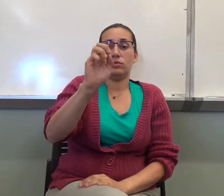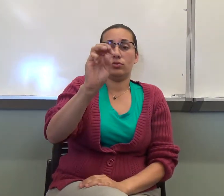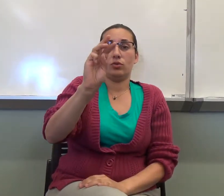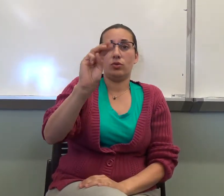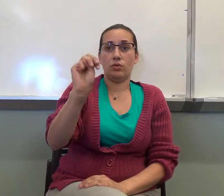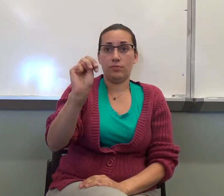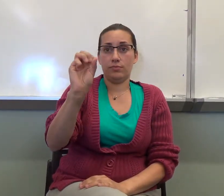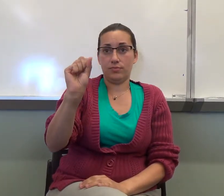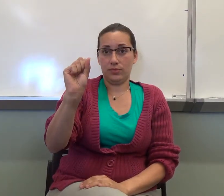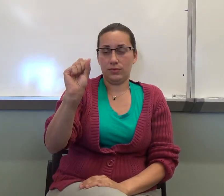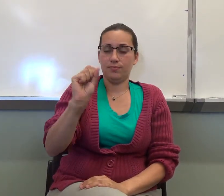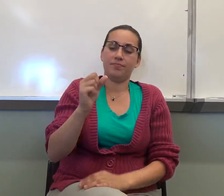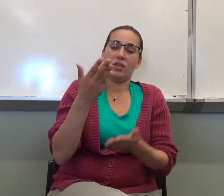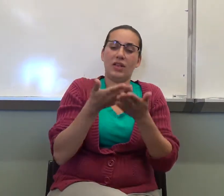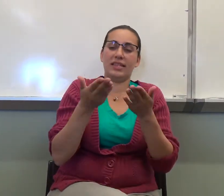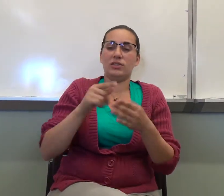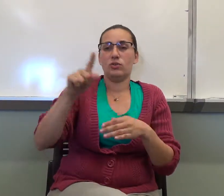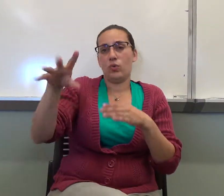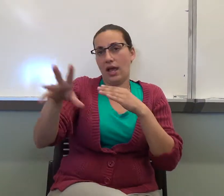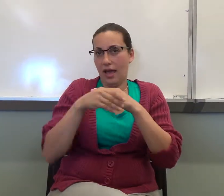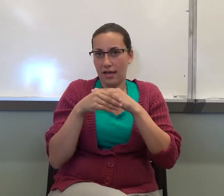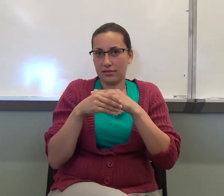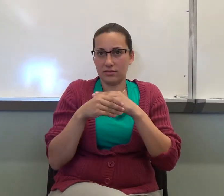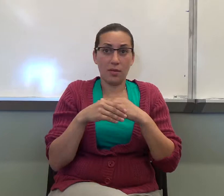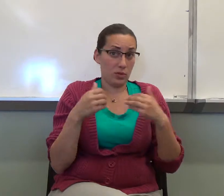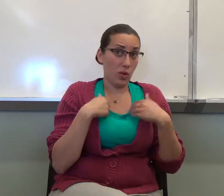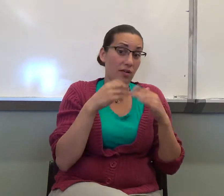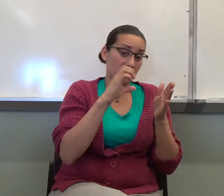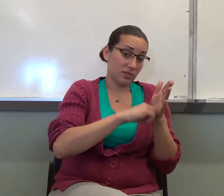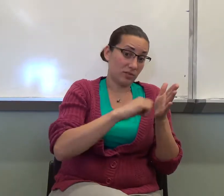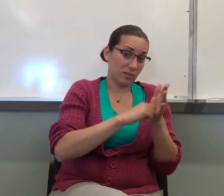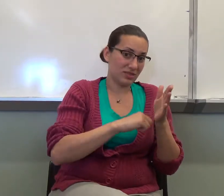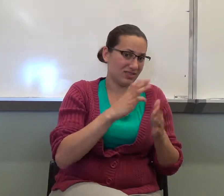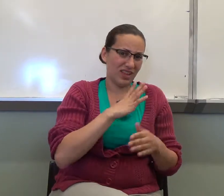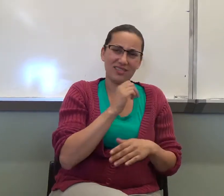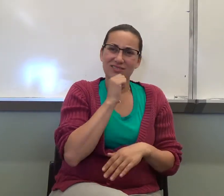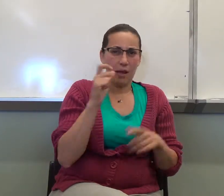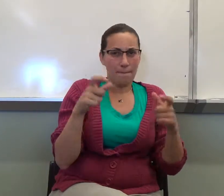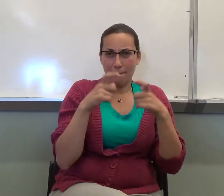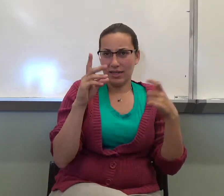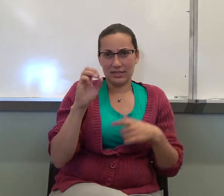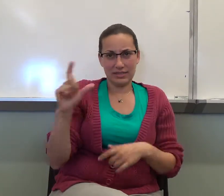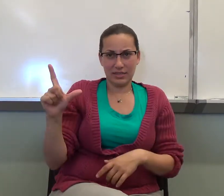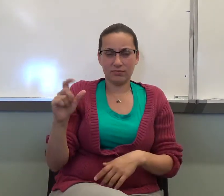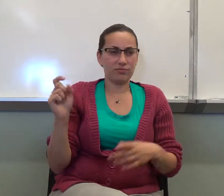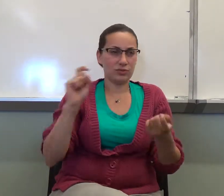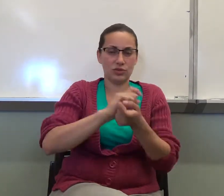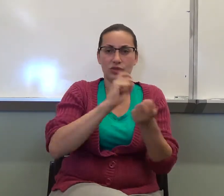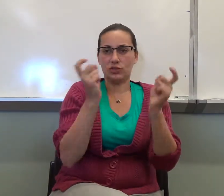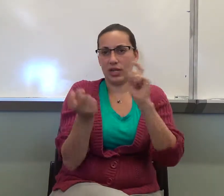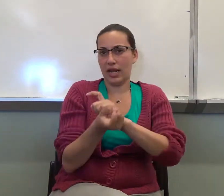but even though there's a subtraction there, that's not a big deal because you can always change subtraction to addition of the opposite, so they're really all